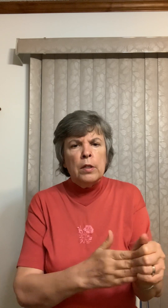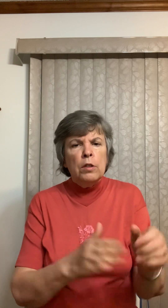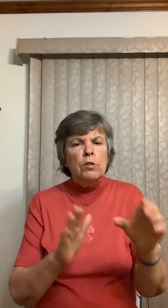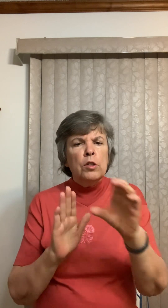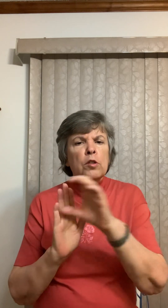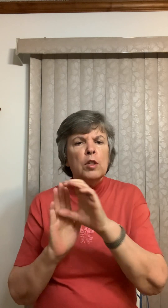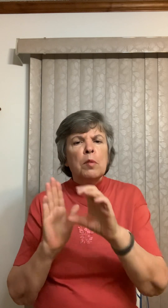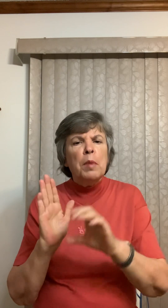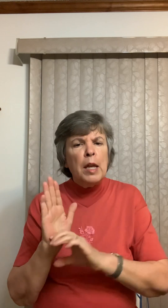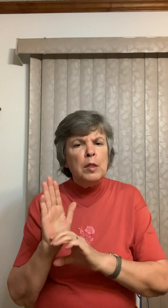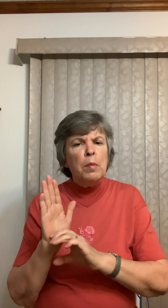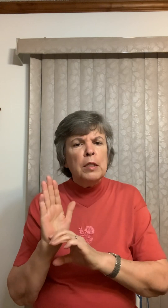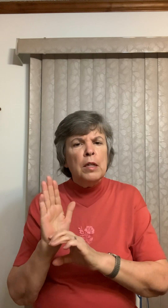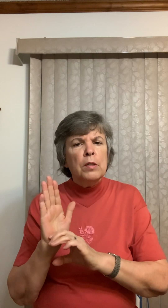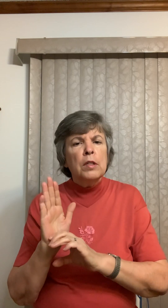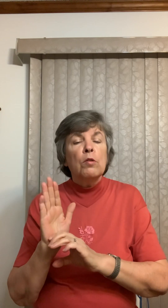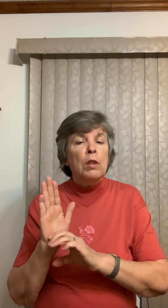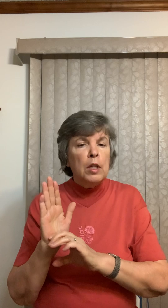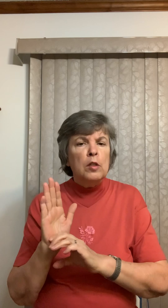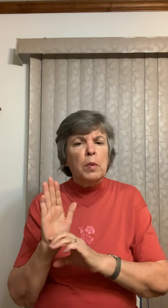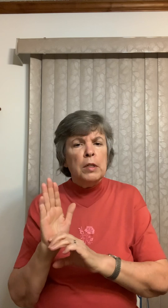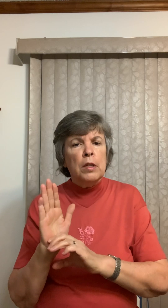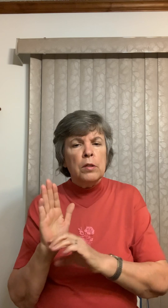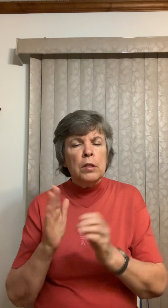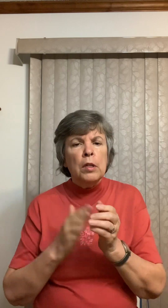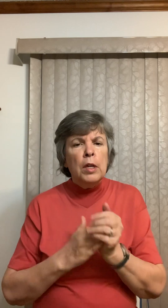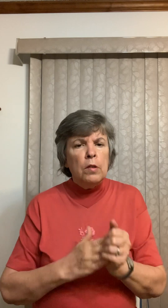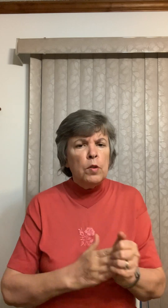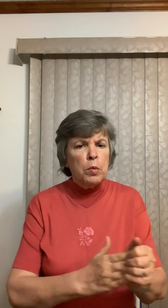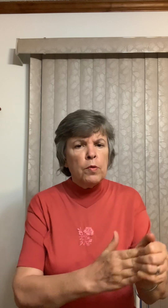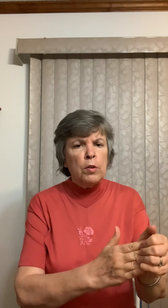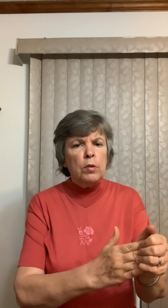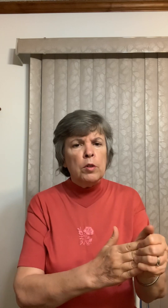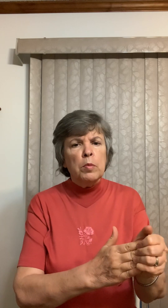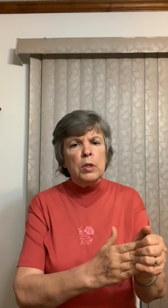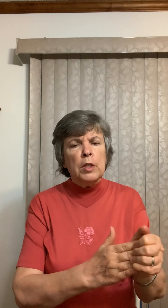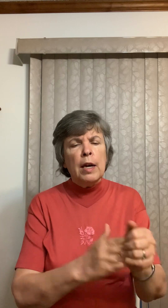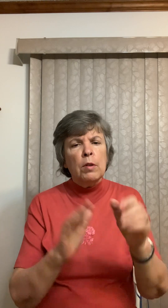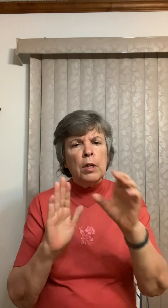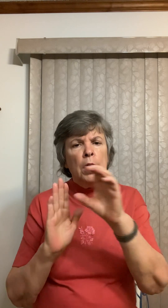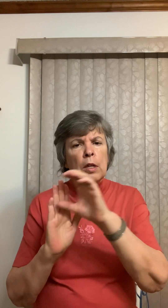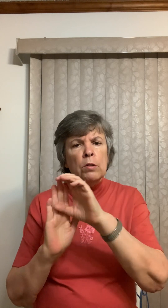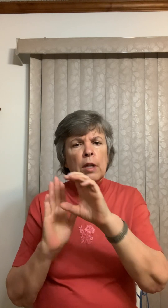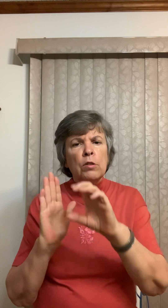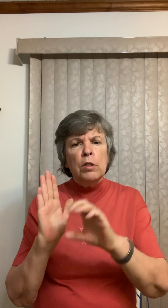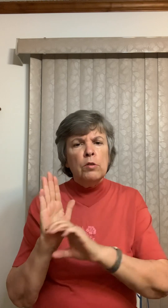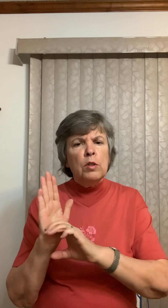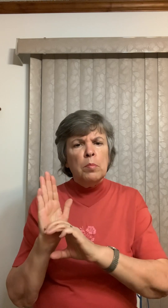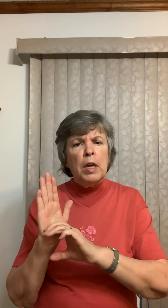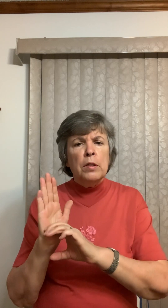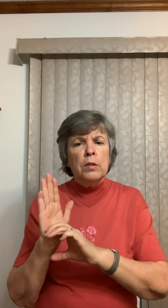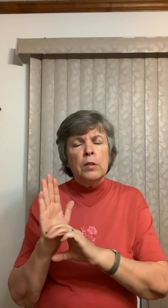know, Jesus commands my destiny or leads my destiny, if you prefer to interpret it that way. So I usually do command, since